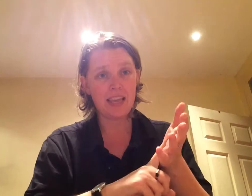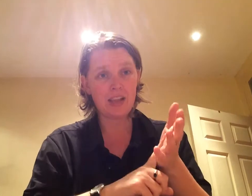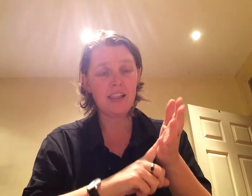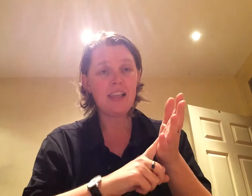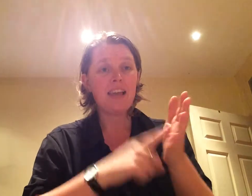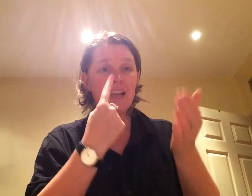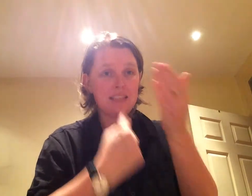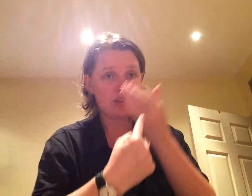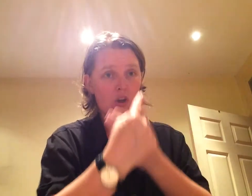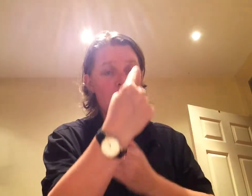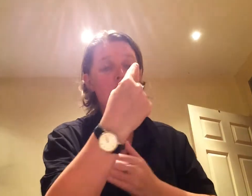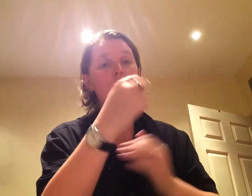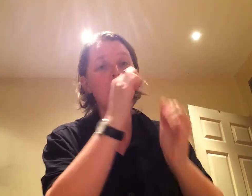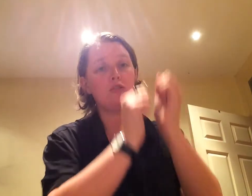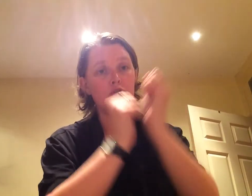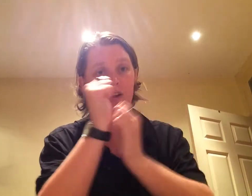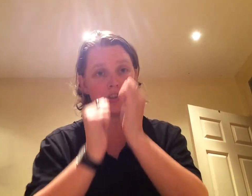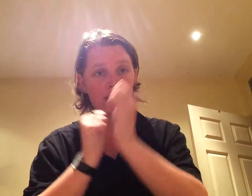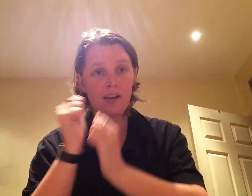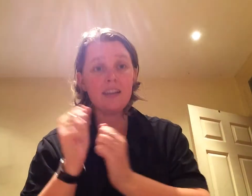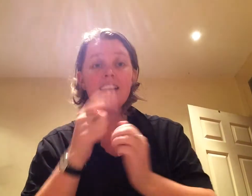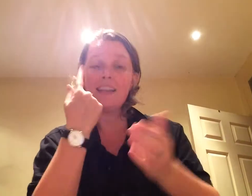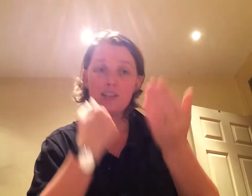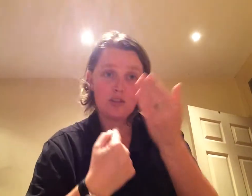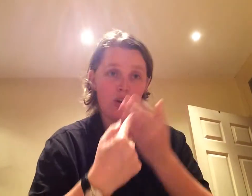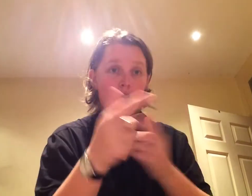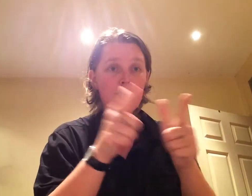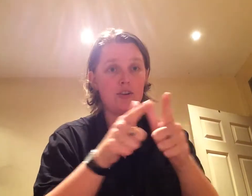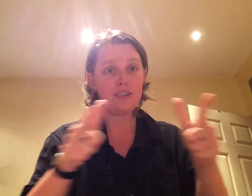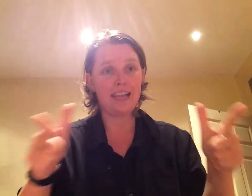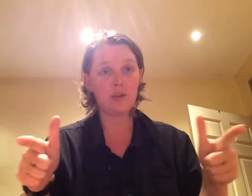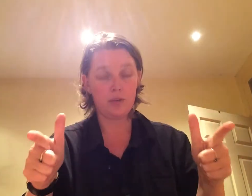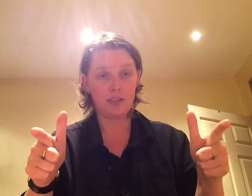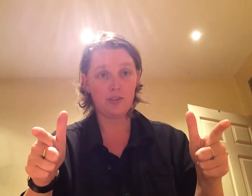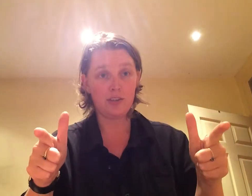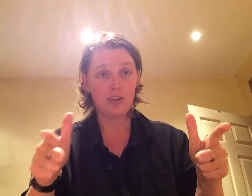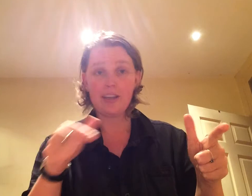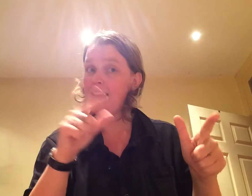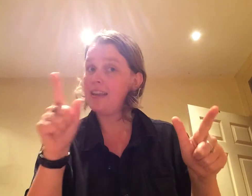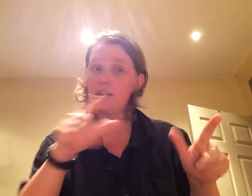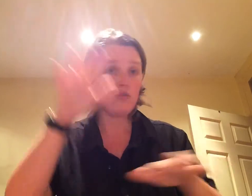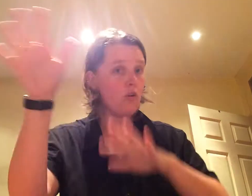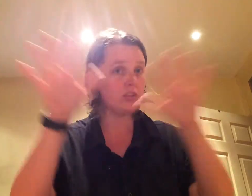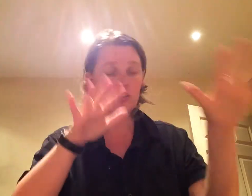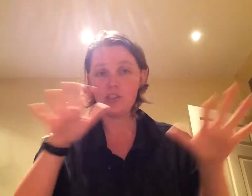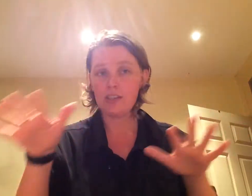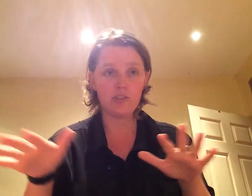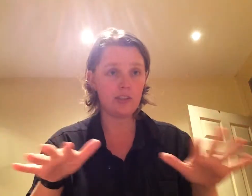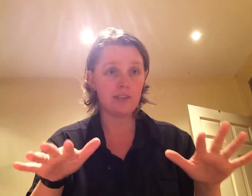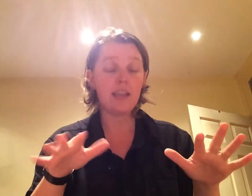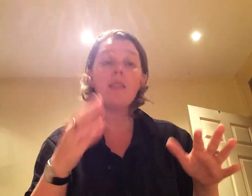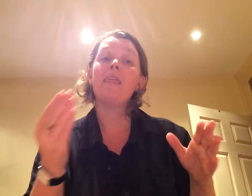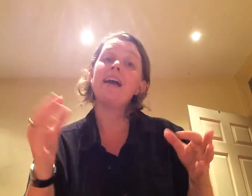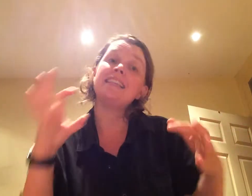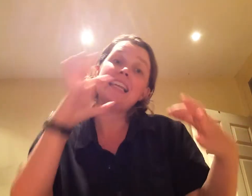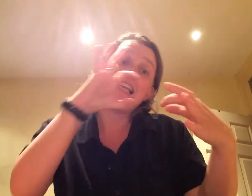BSL, has its own structure and is its own language, okay? It is not just gestures. That is a